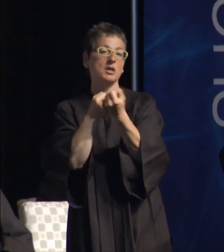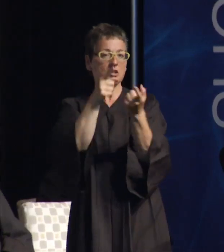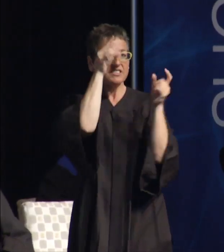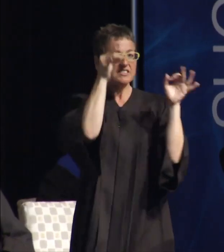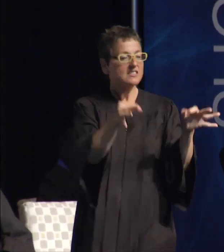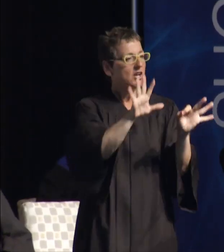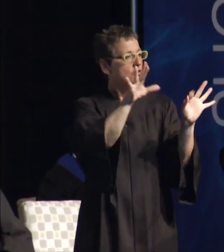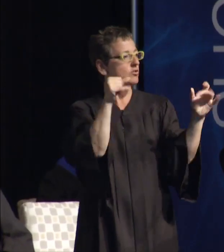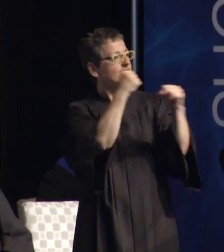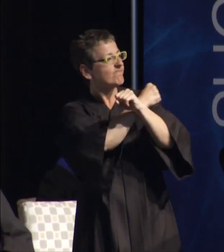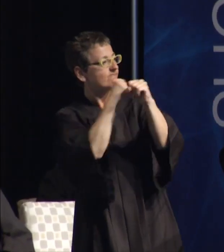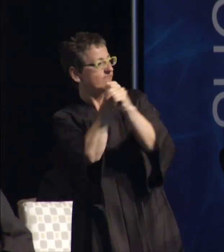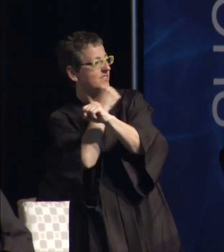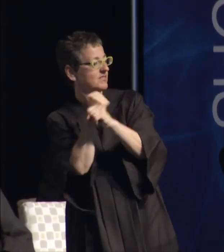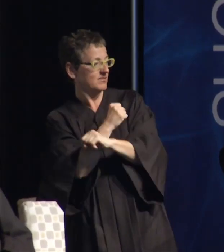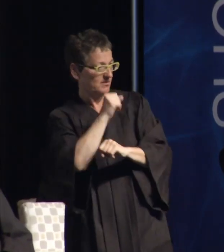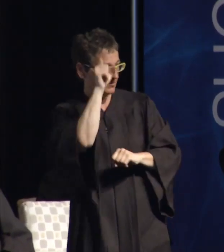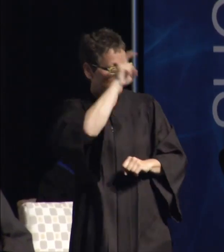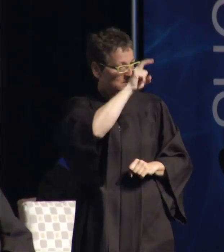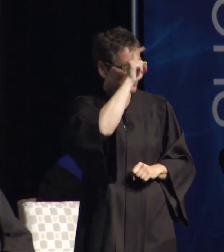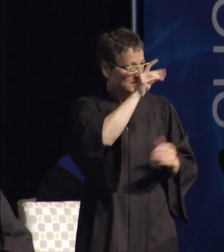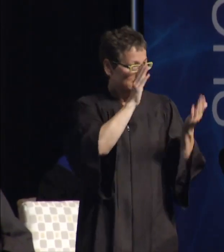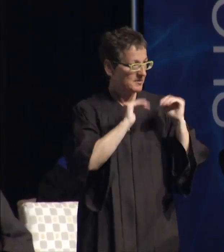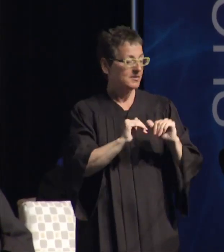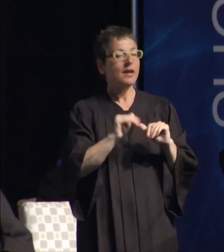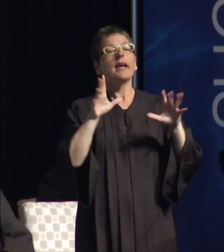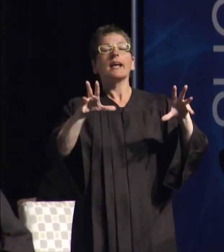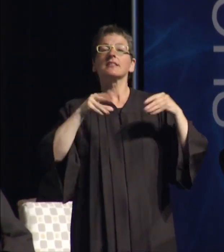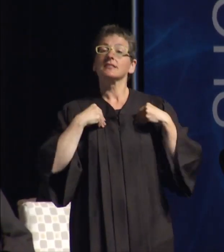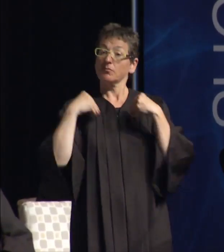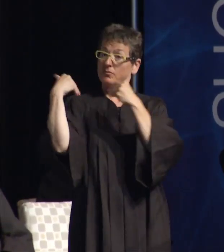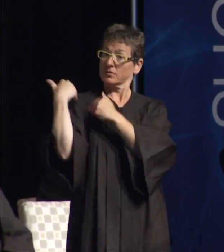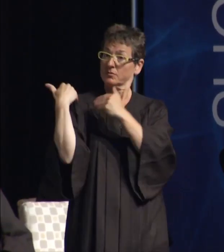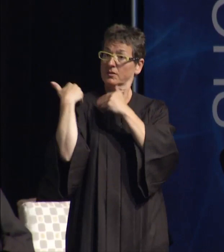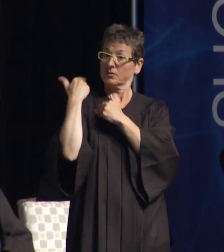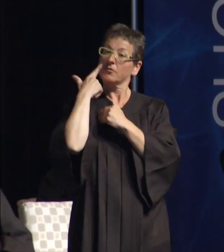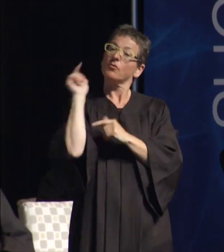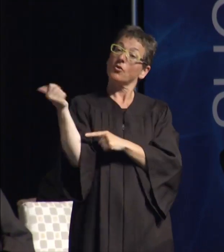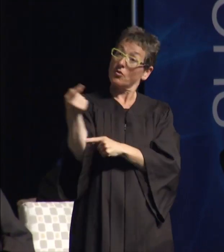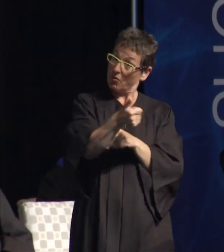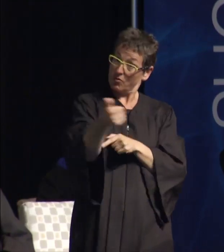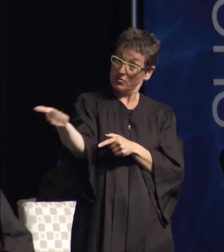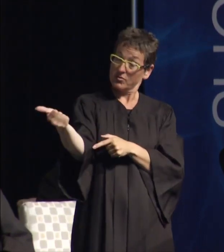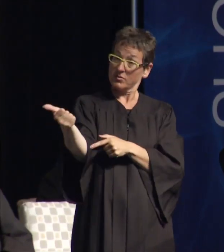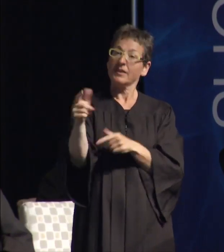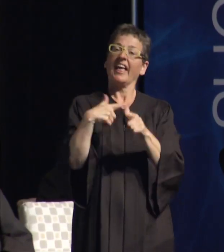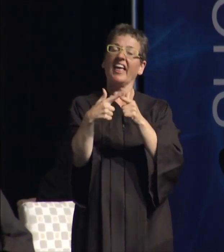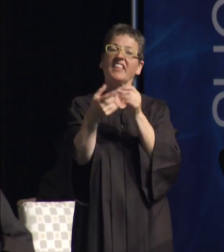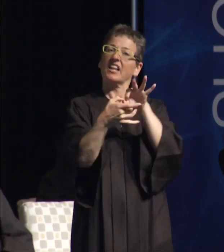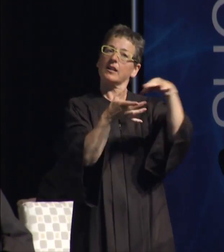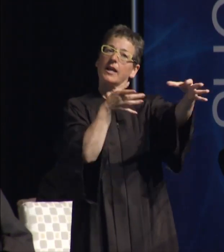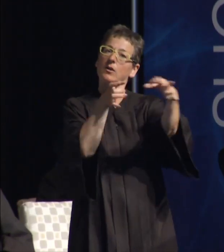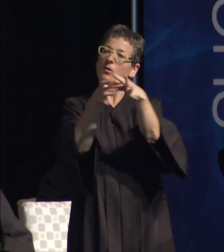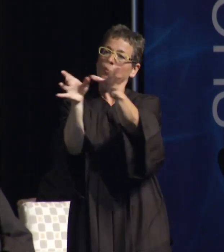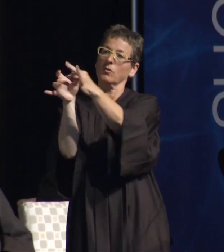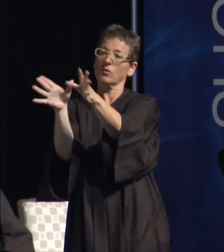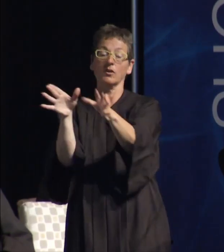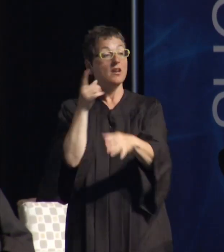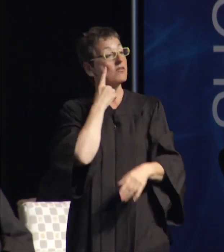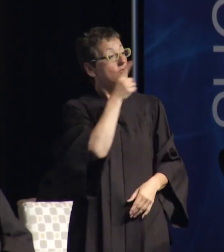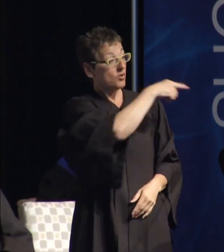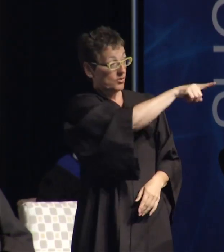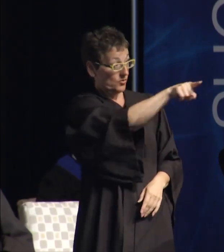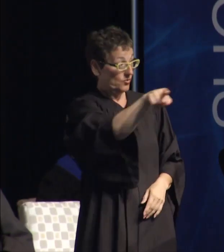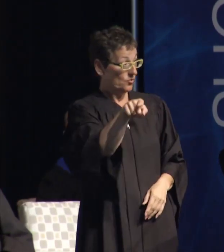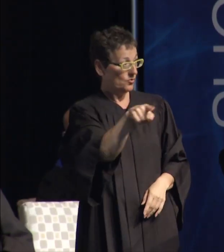battles wisely. Accept responsibility for that which is yours and let the rest go. And for my classmates,